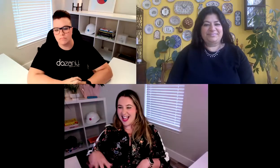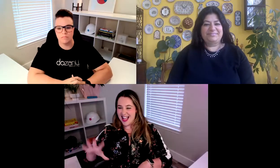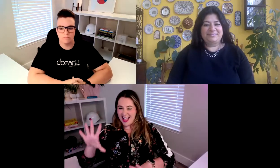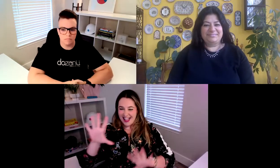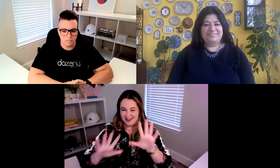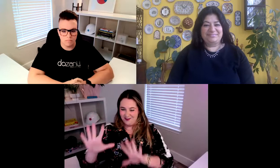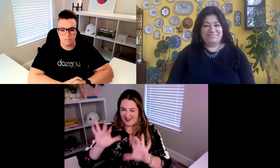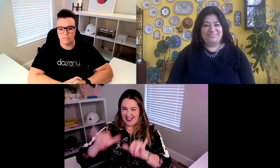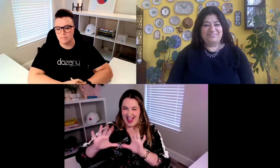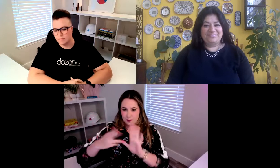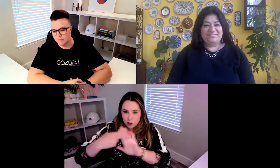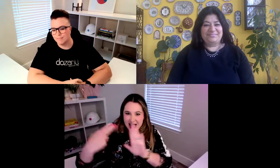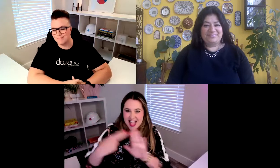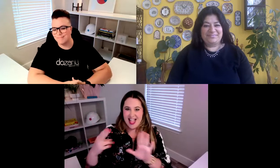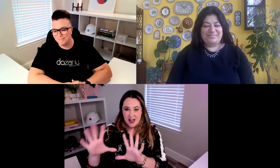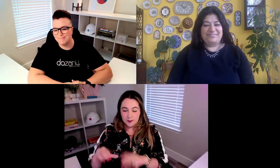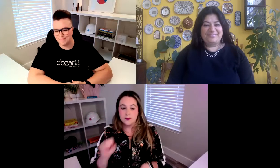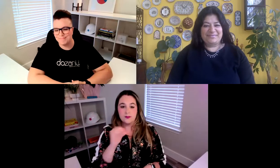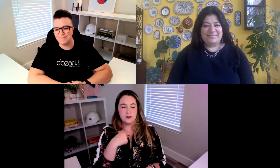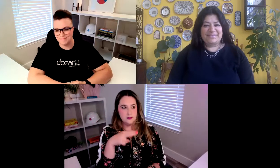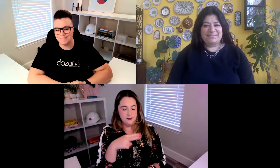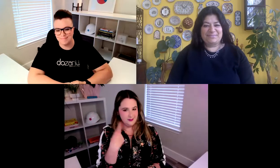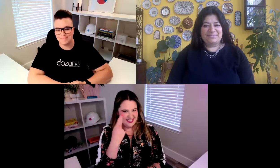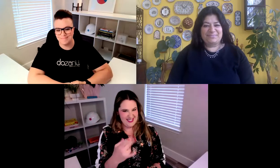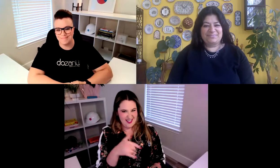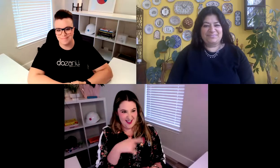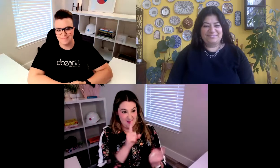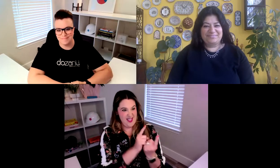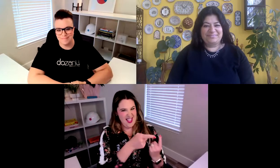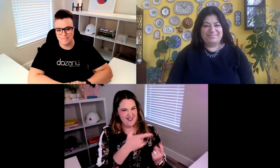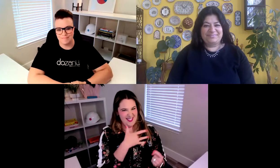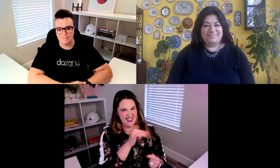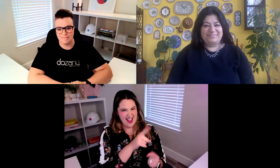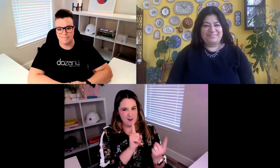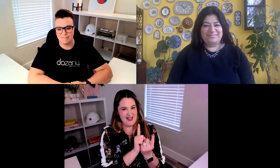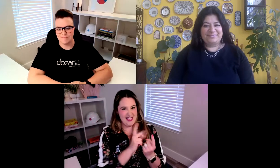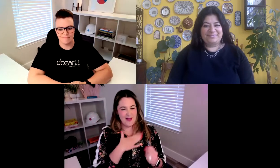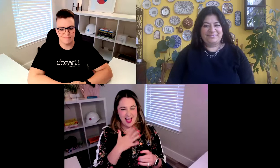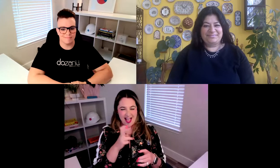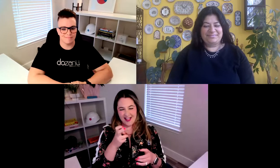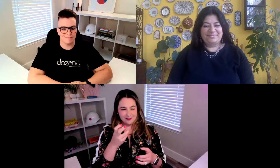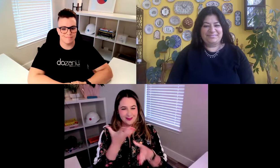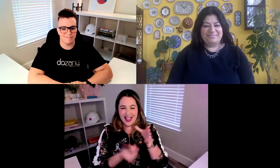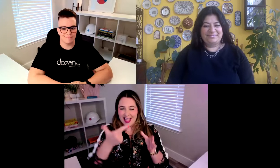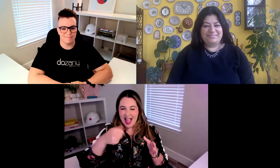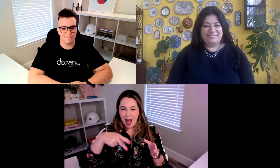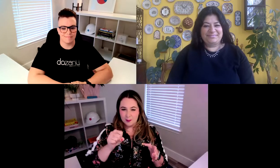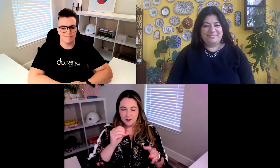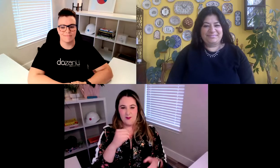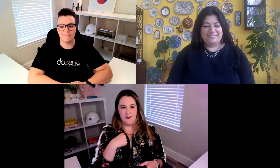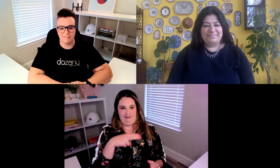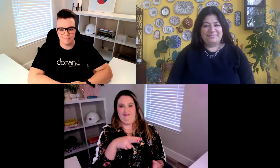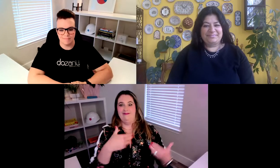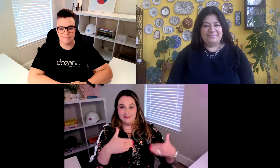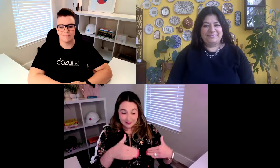front end, the design part, and that, you know, the branding is really where my focus is. So when I met her, I met